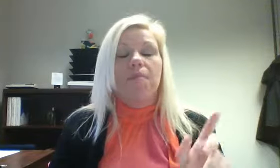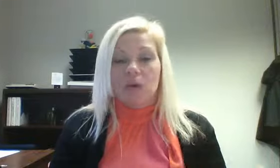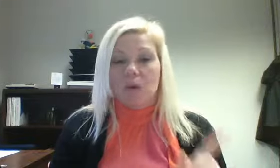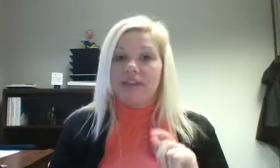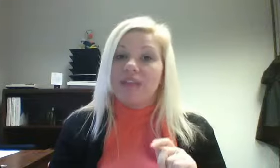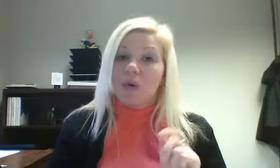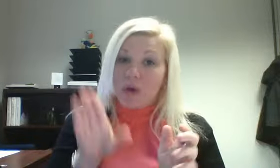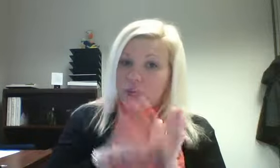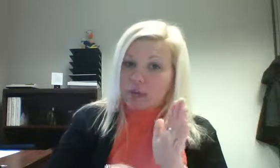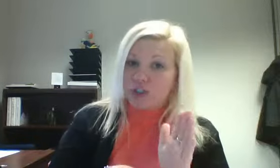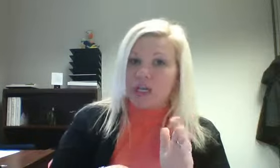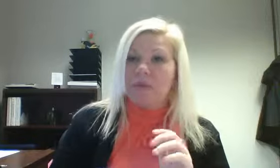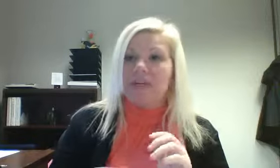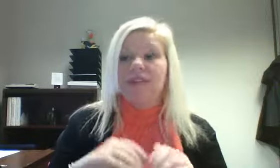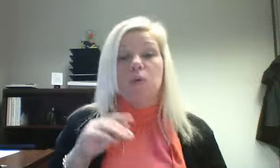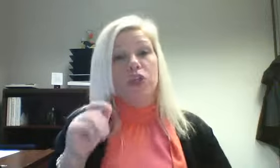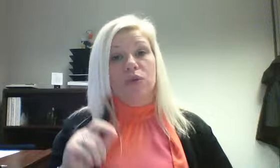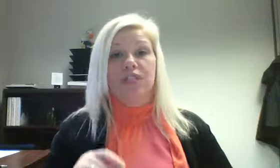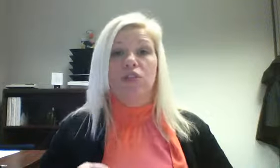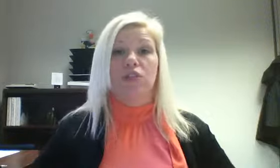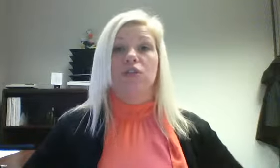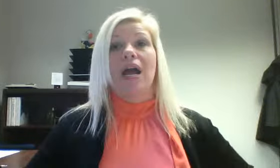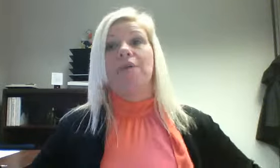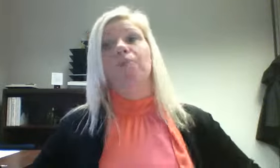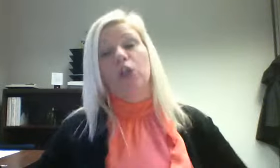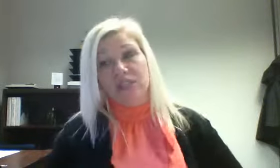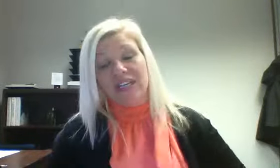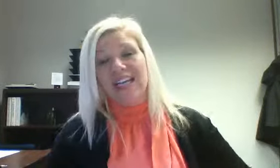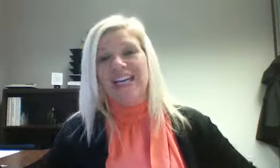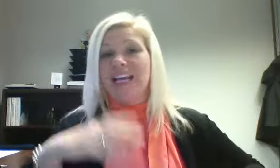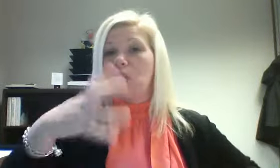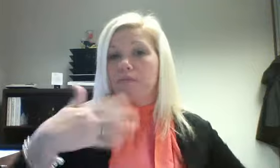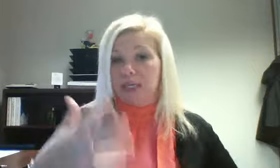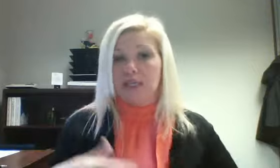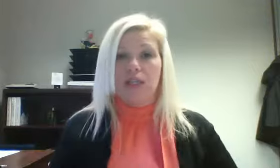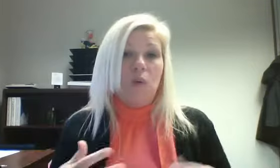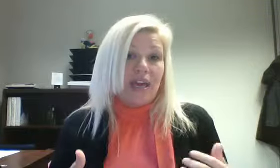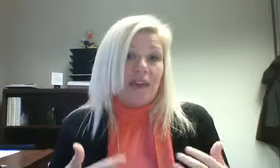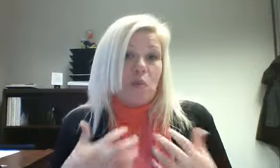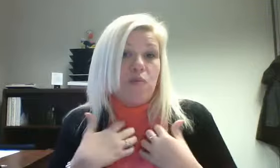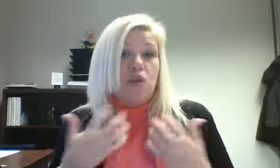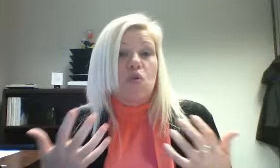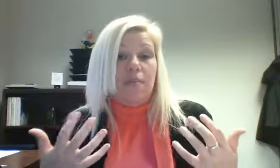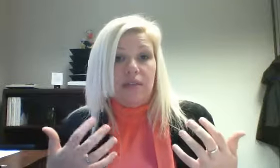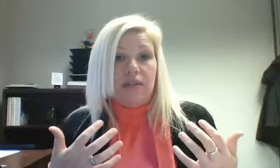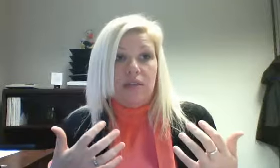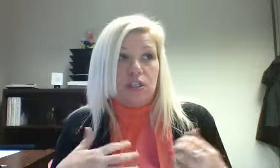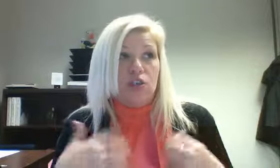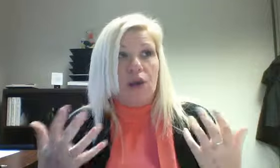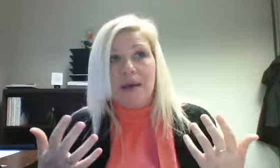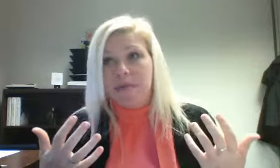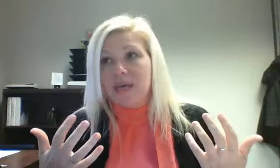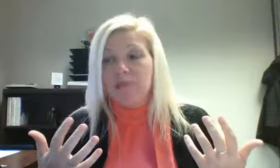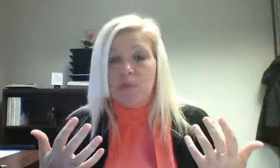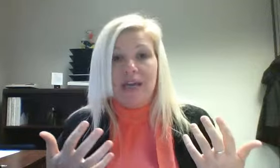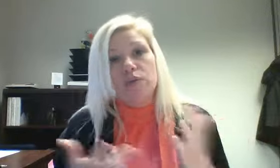But the way that they will use cheap is they will use it to describe a person, and I don't mean in the way that we would normally describe people by